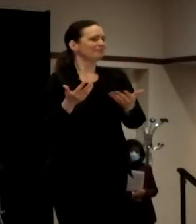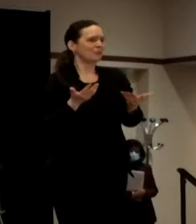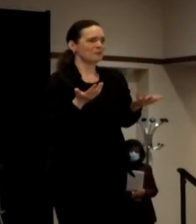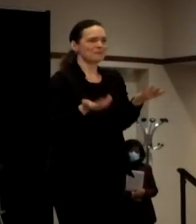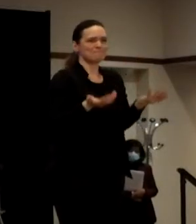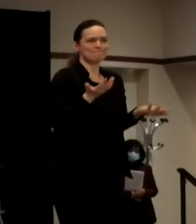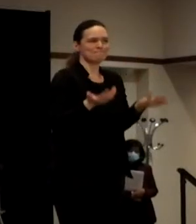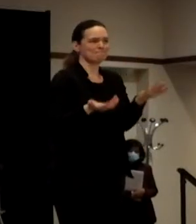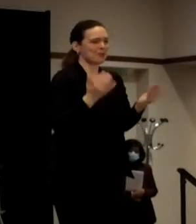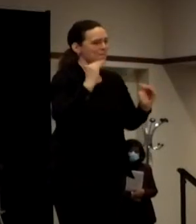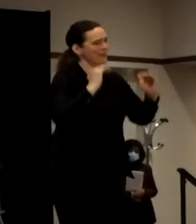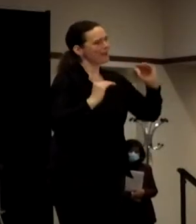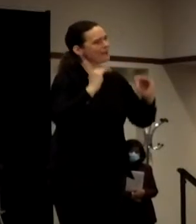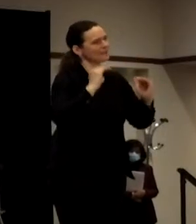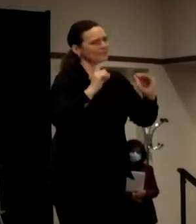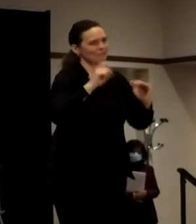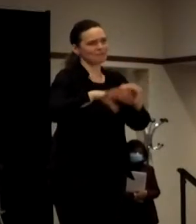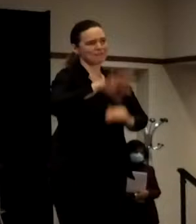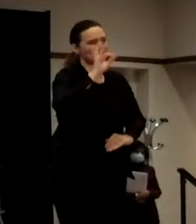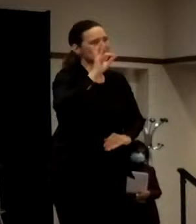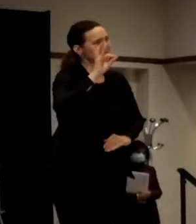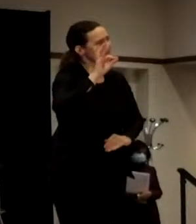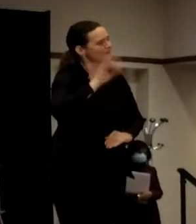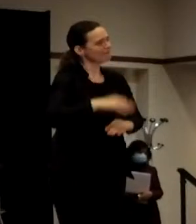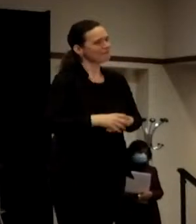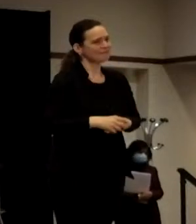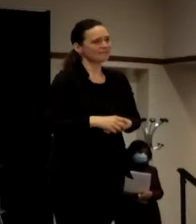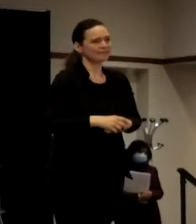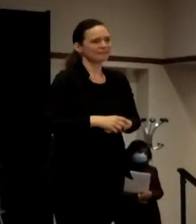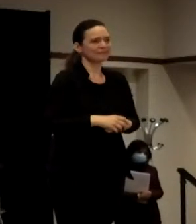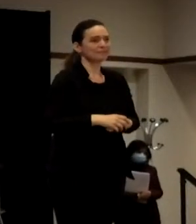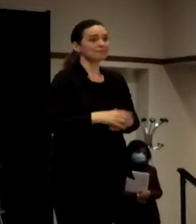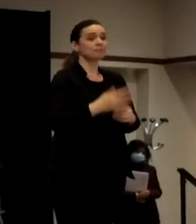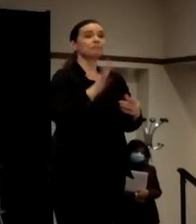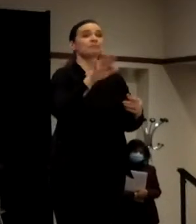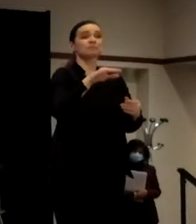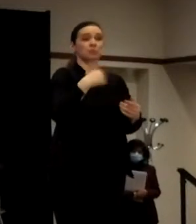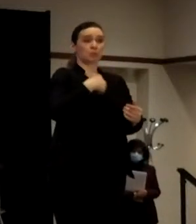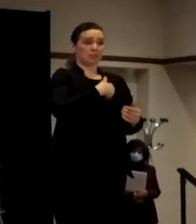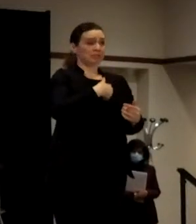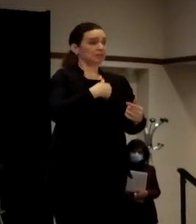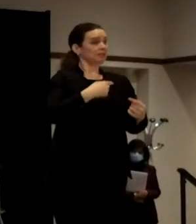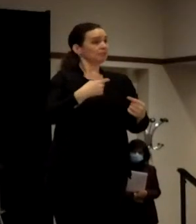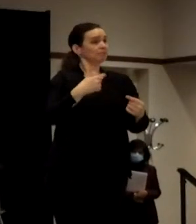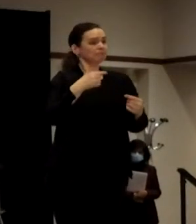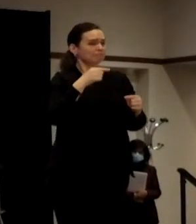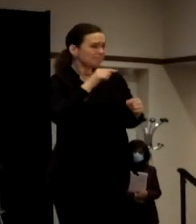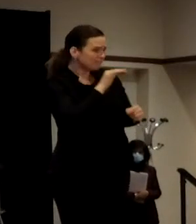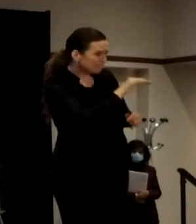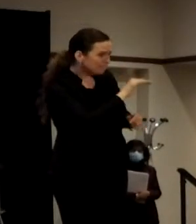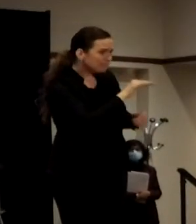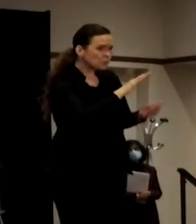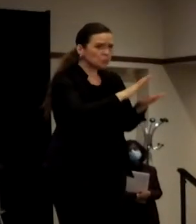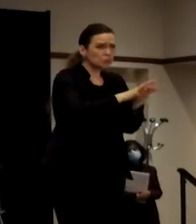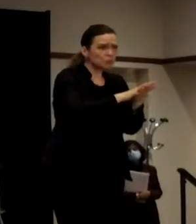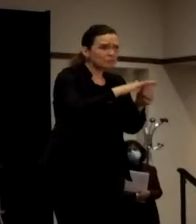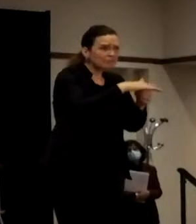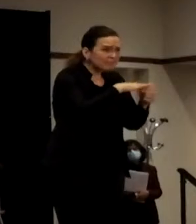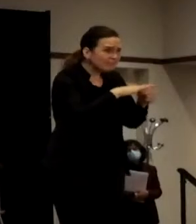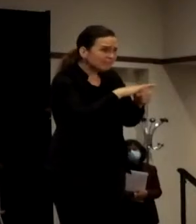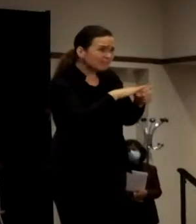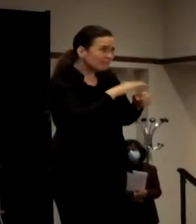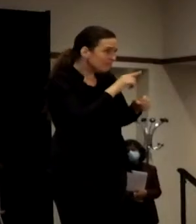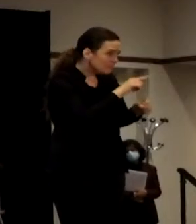the beginning of this process, when we went back to school, school districts had the opportunity to